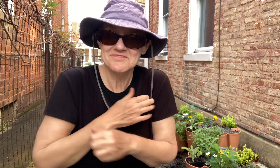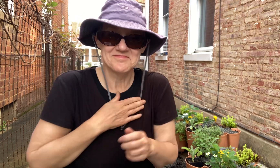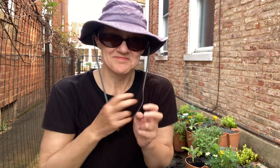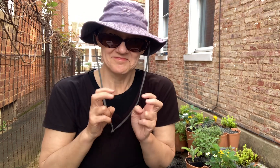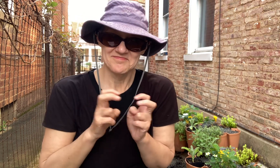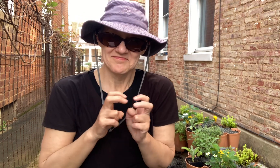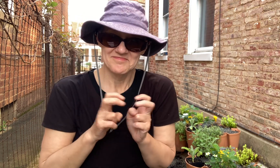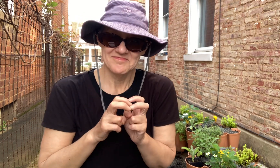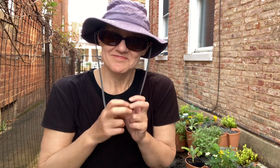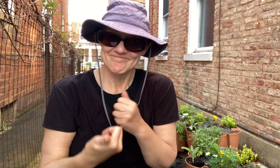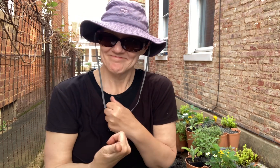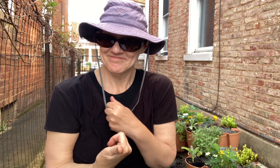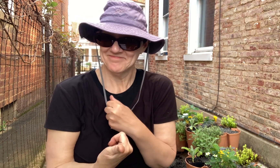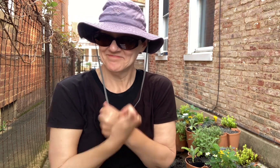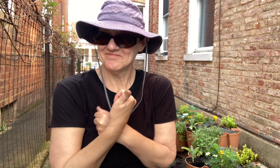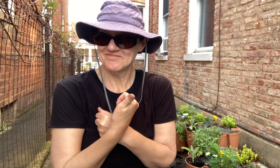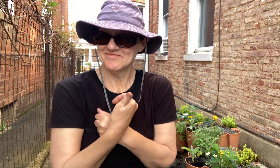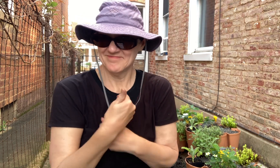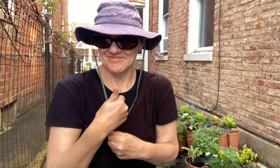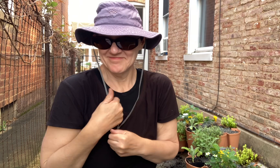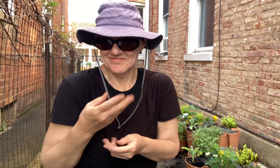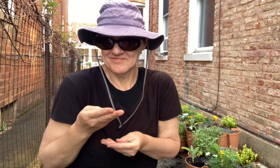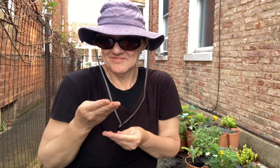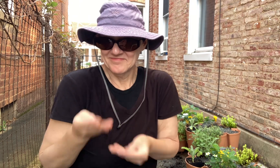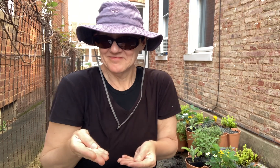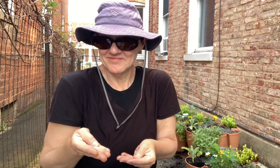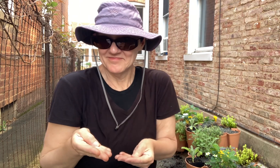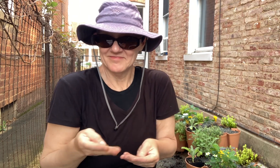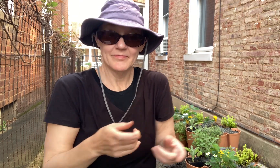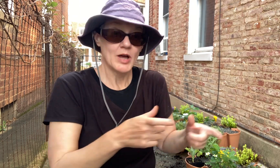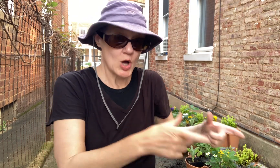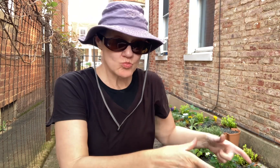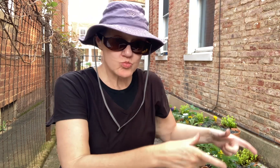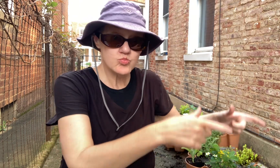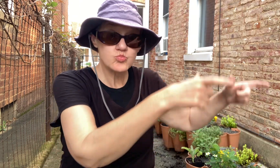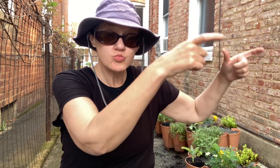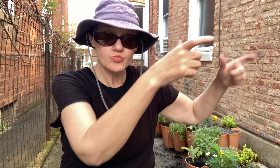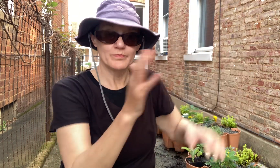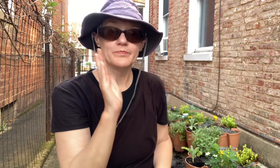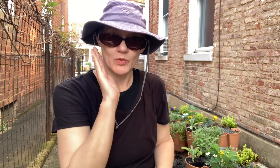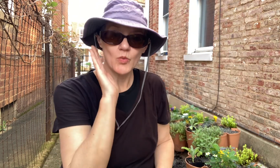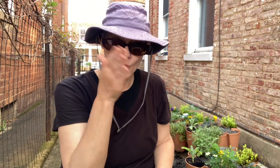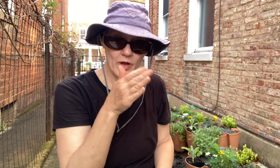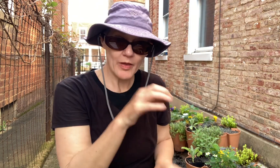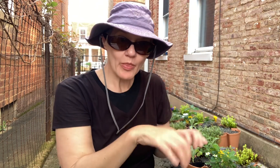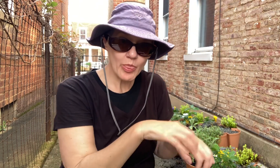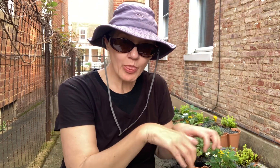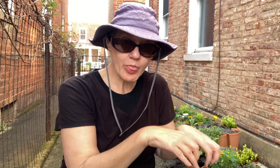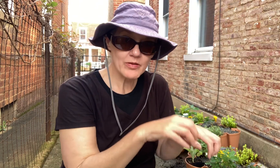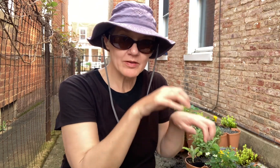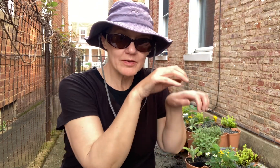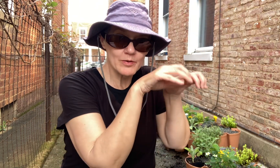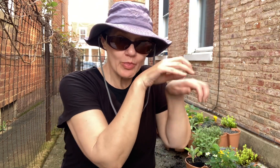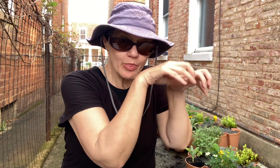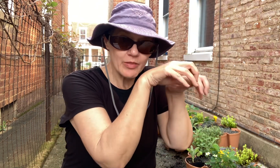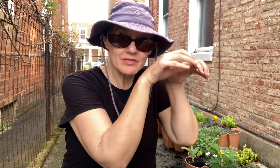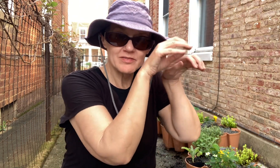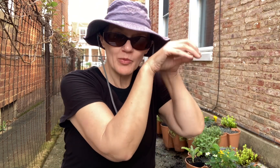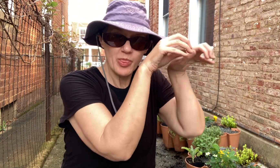I love my squirrels, and it's really my own fault because I feed them. But even stacked up, they'll climb in there